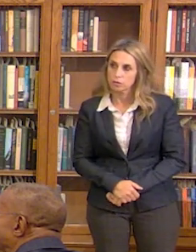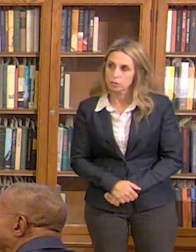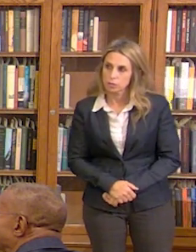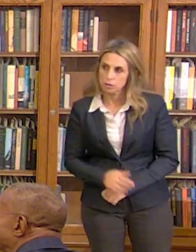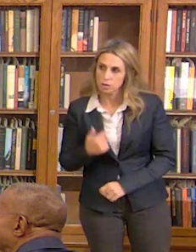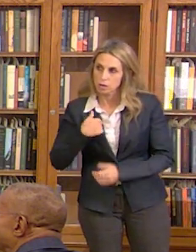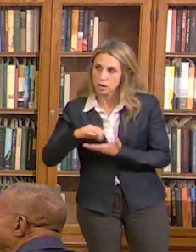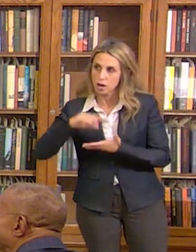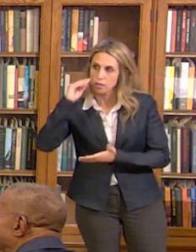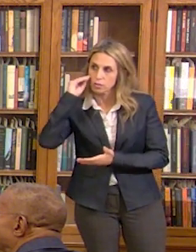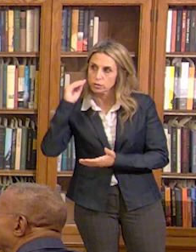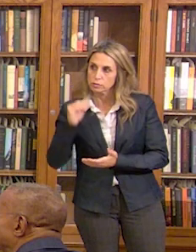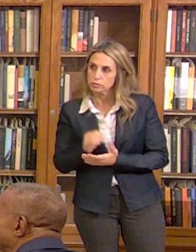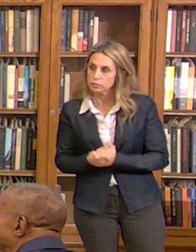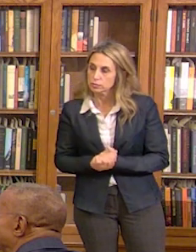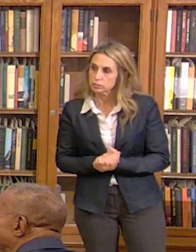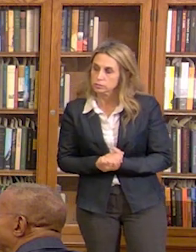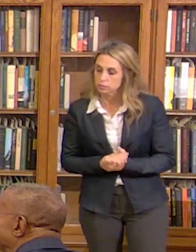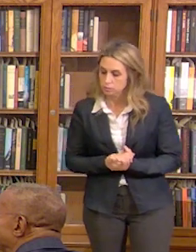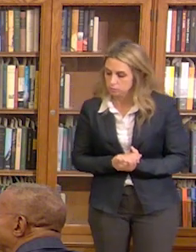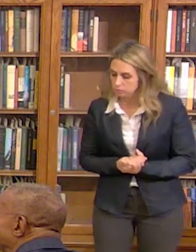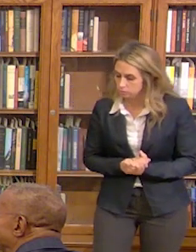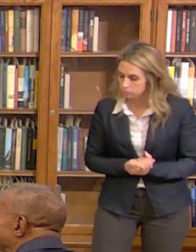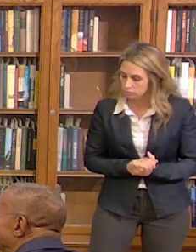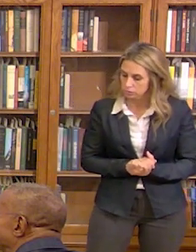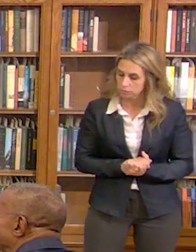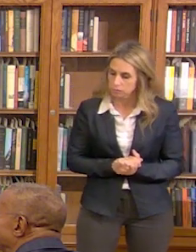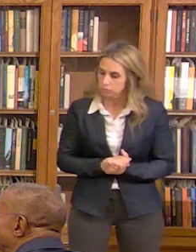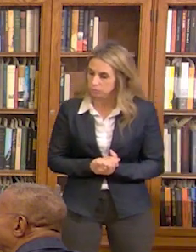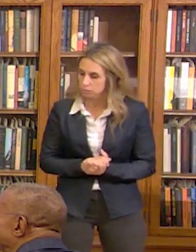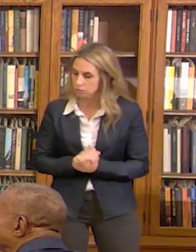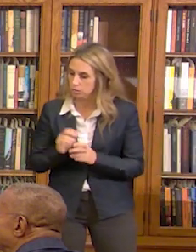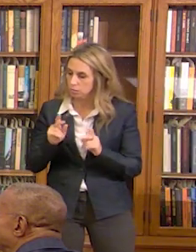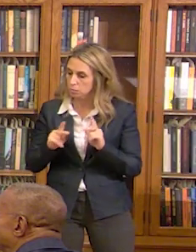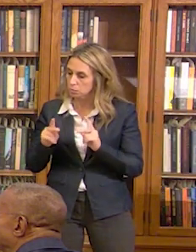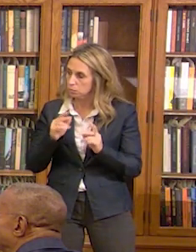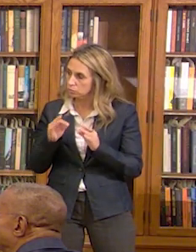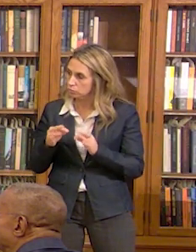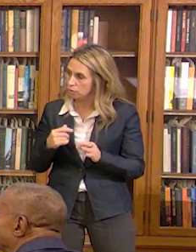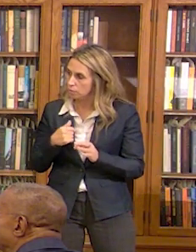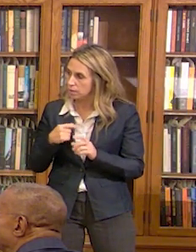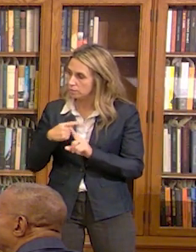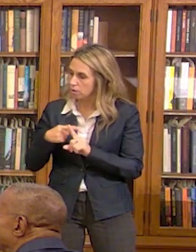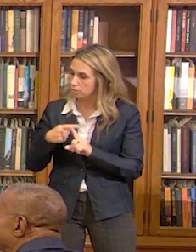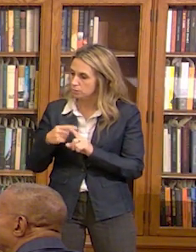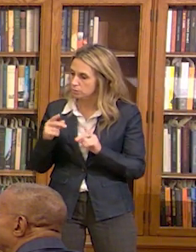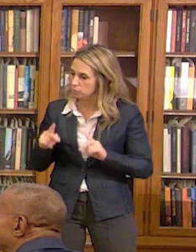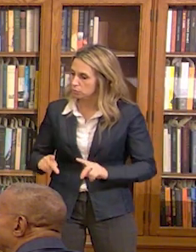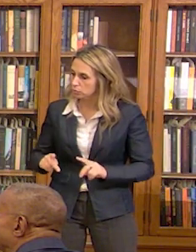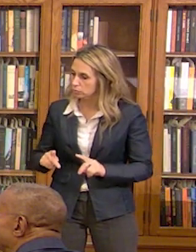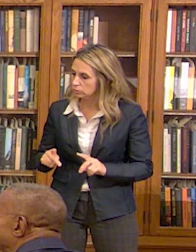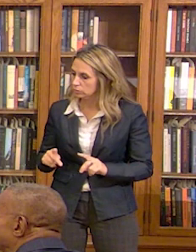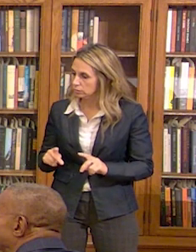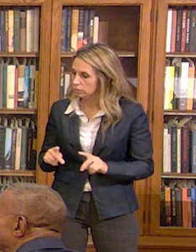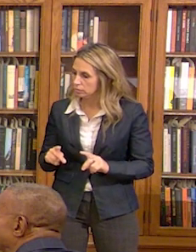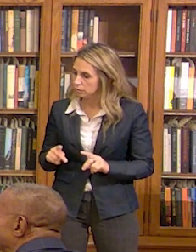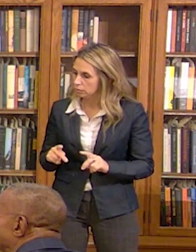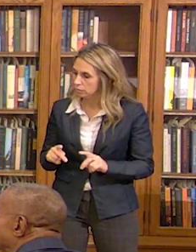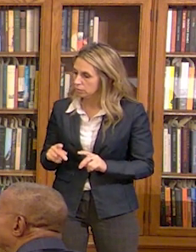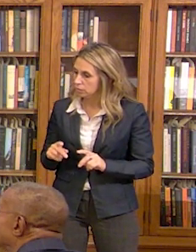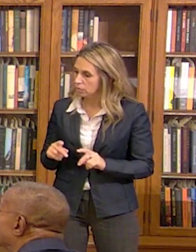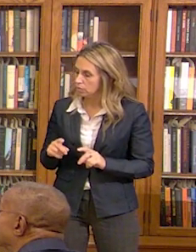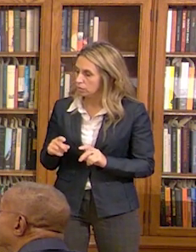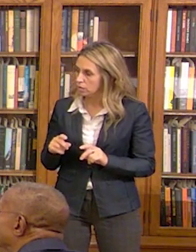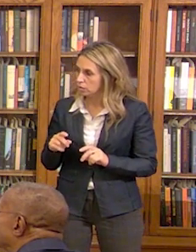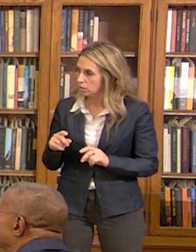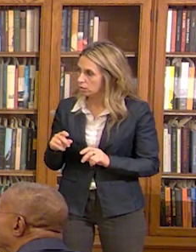I learn um people describe me as an optimistic person and the one of the taglines that